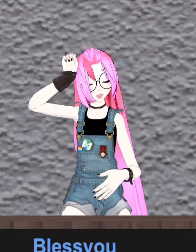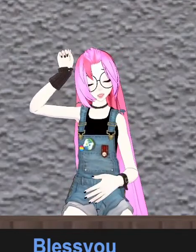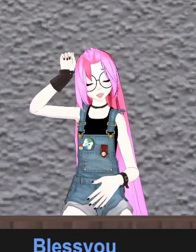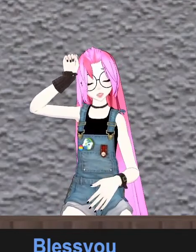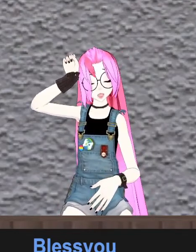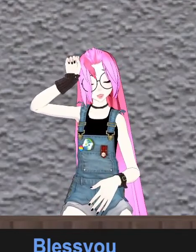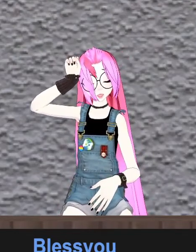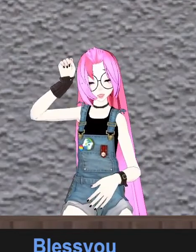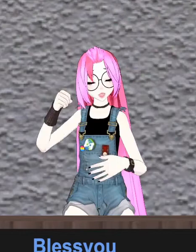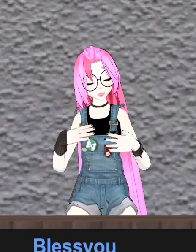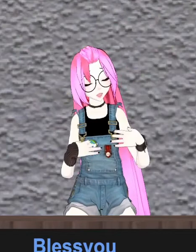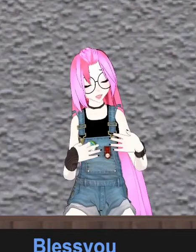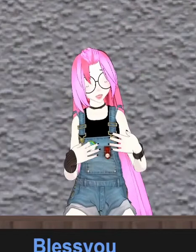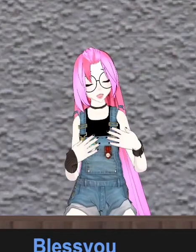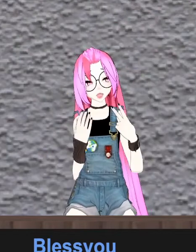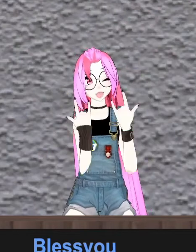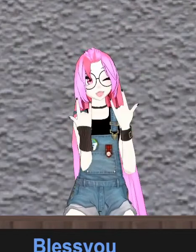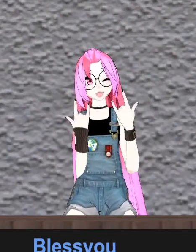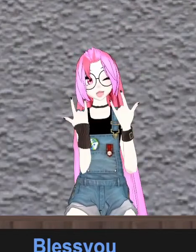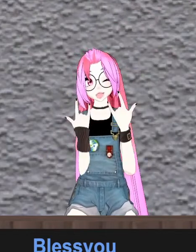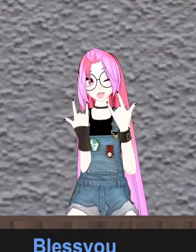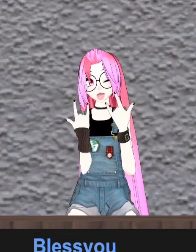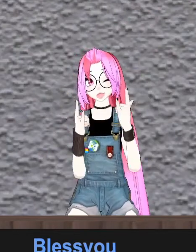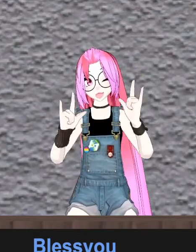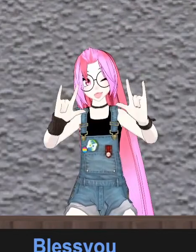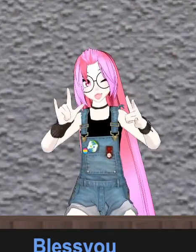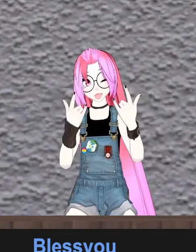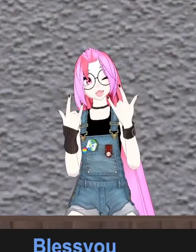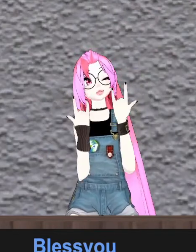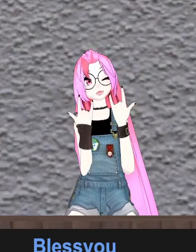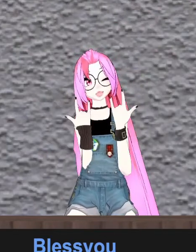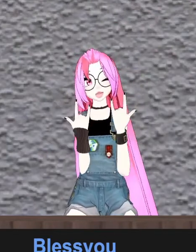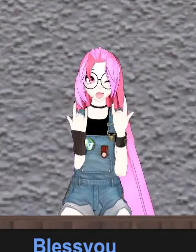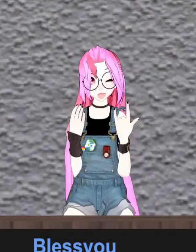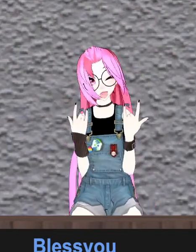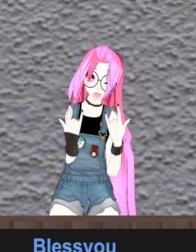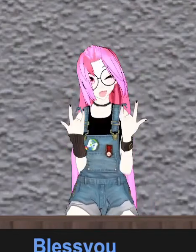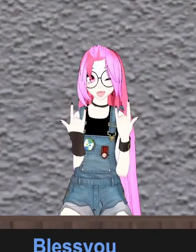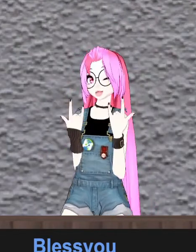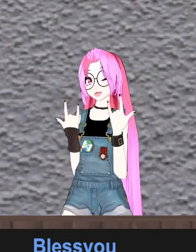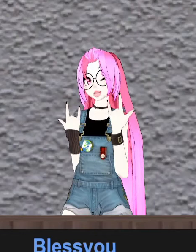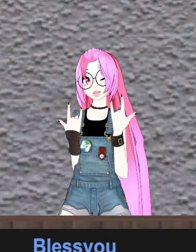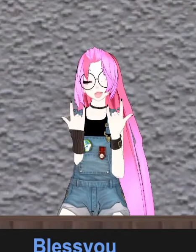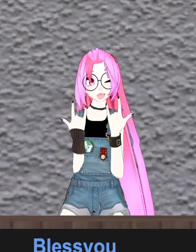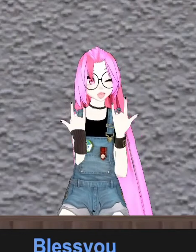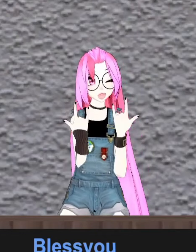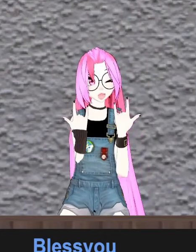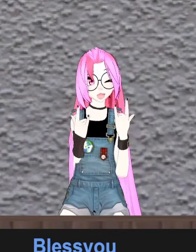represents him as a person. And so for me, my name is Jenny, and it's with laugh. It's a J hand, and it's with laugh because I laugh all the time. I'm a very giggly